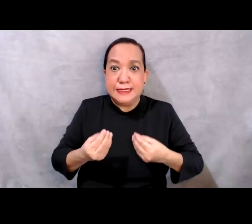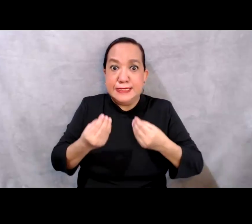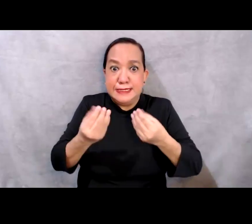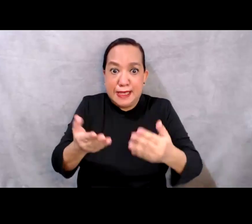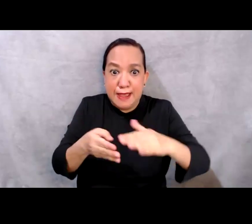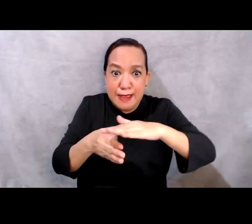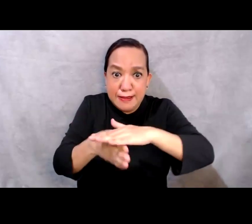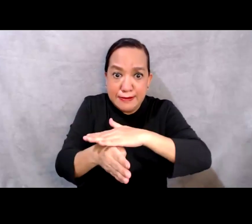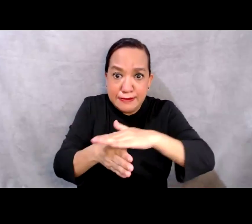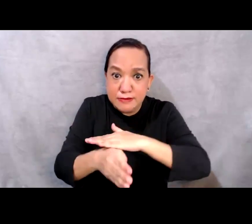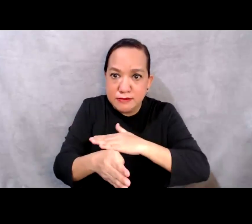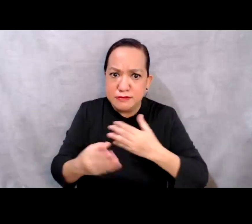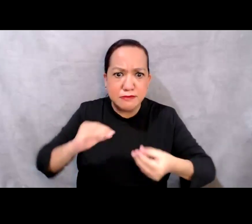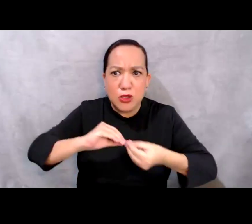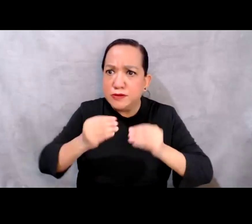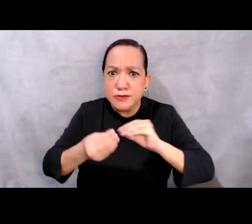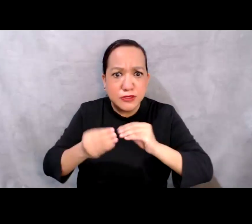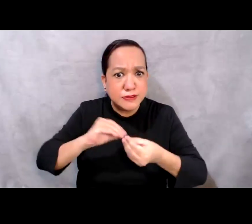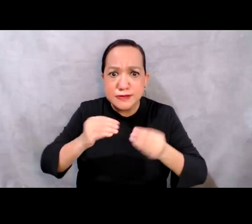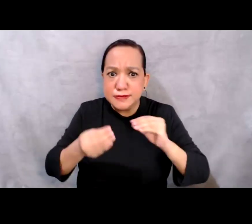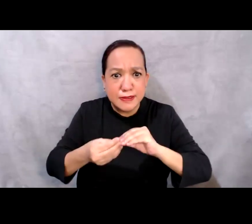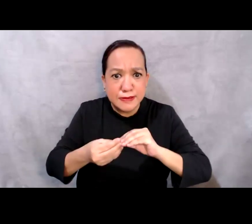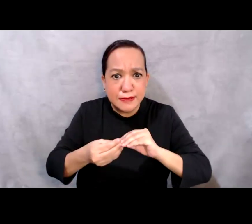are going to be problems at the project level.